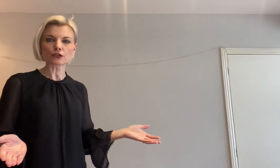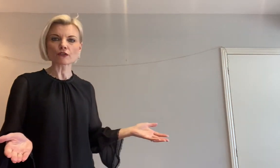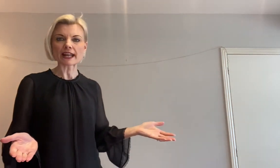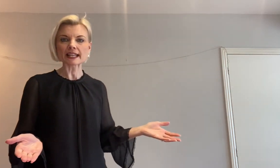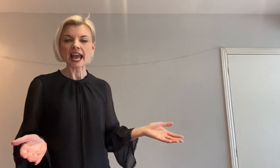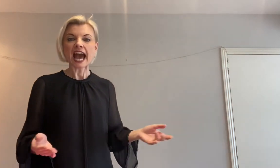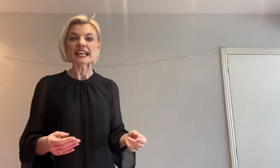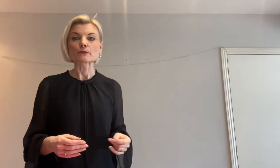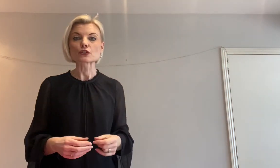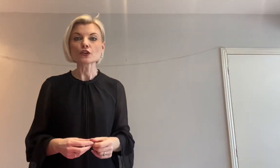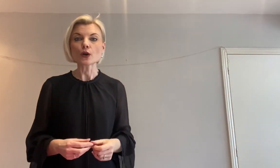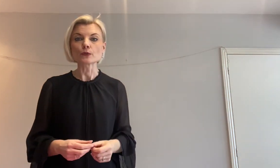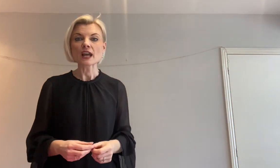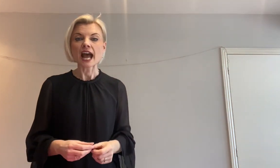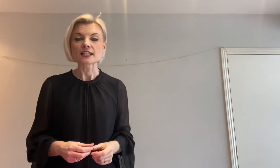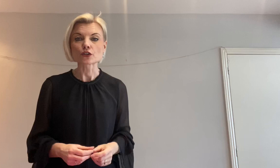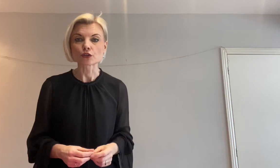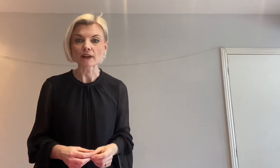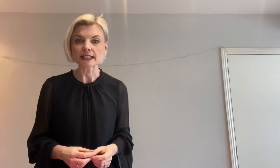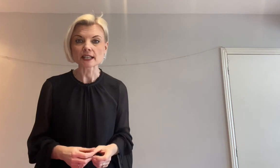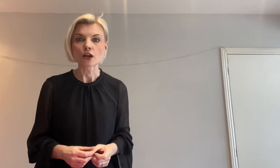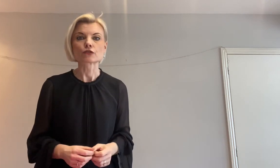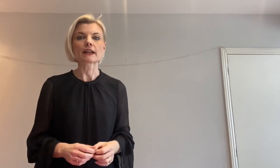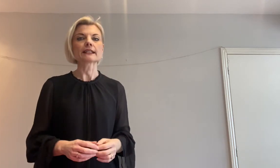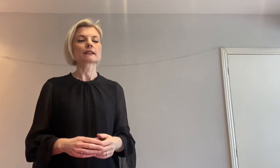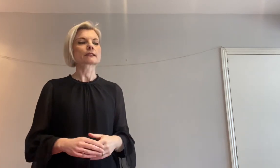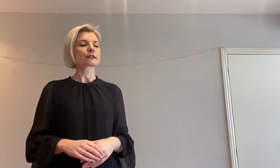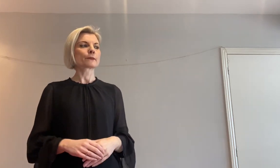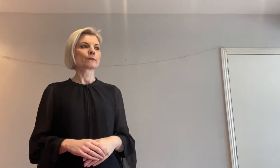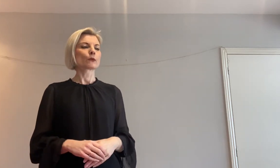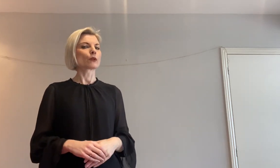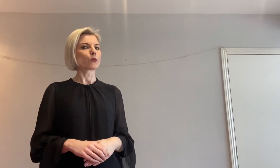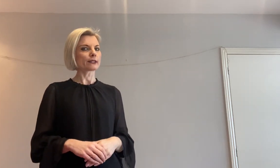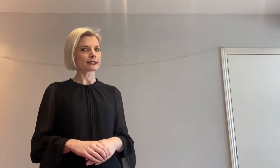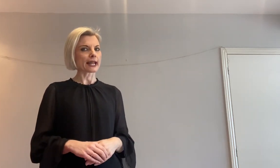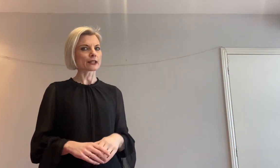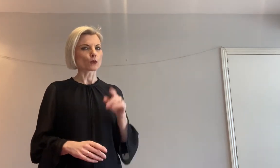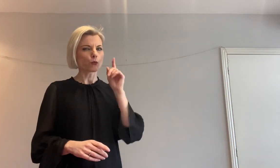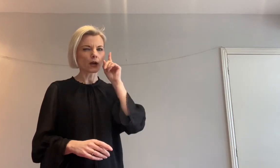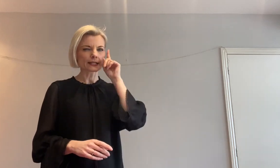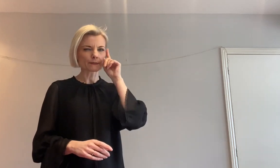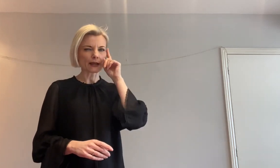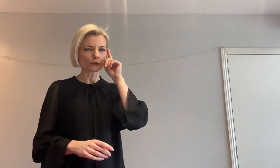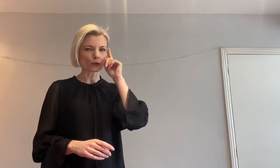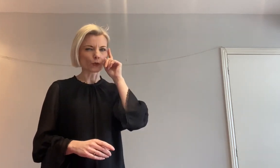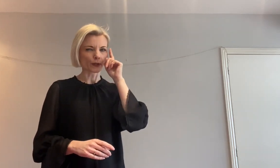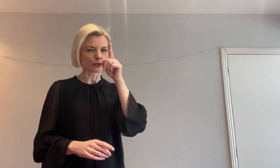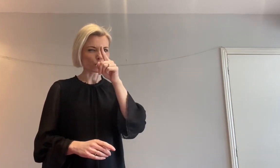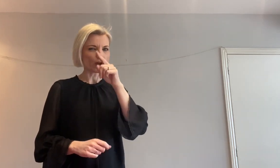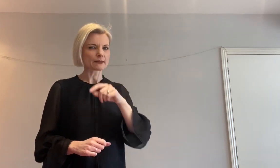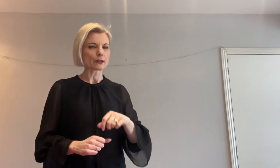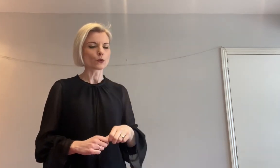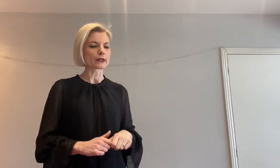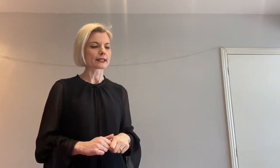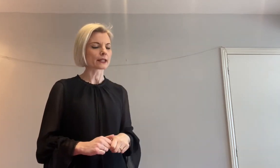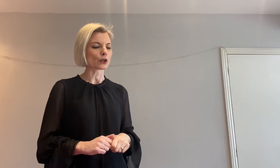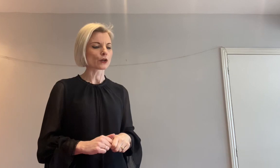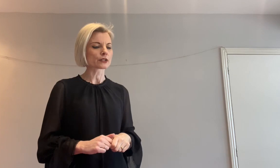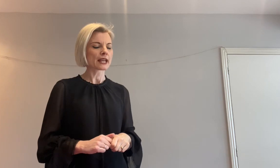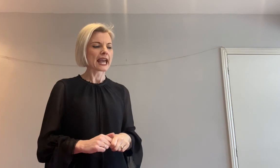grey. And it was known as the Great Greyness. Well, one day the wise man thought, because wise men always think a lot, and